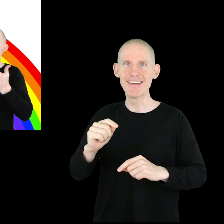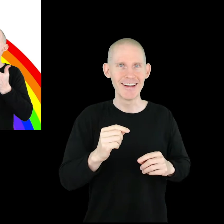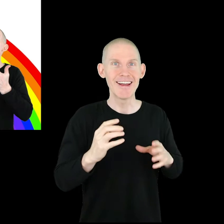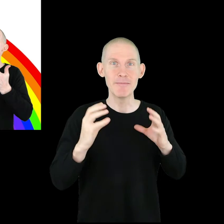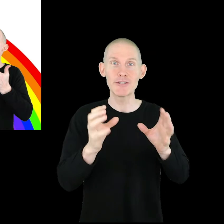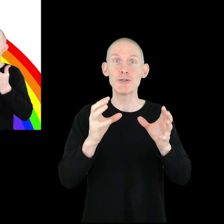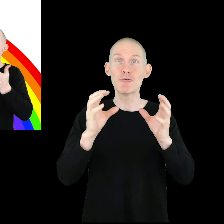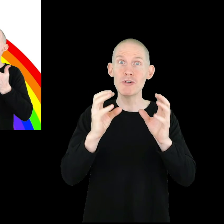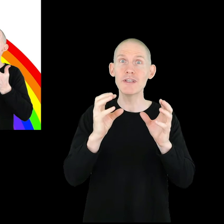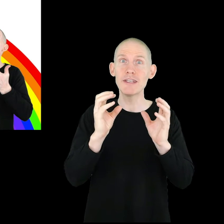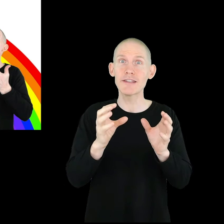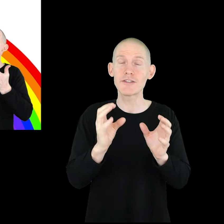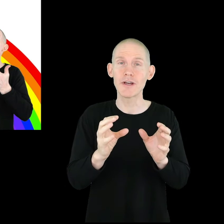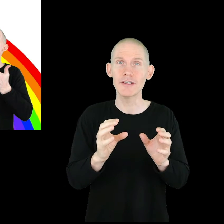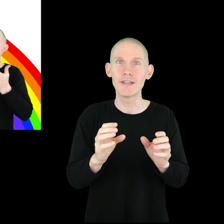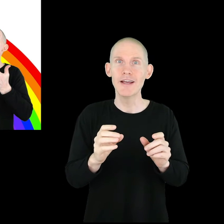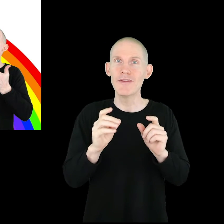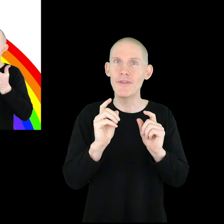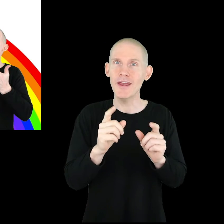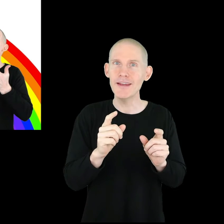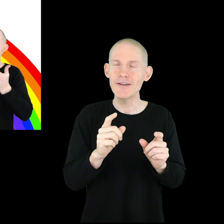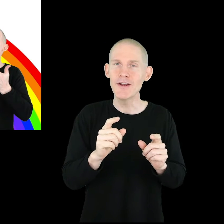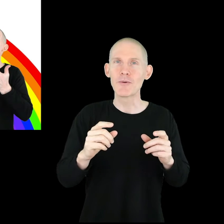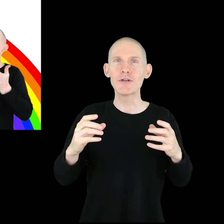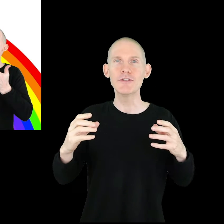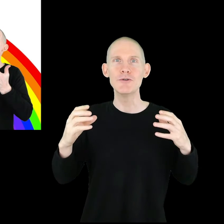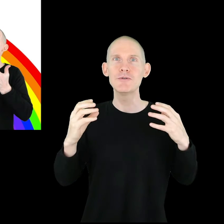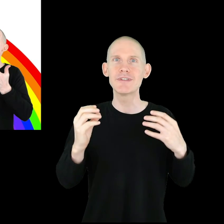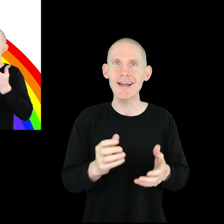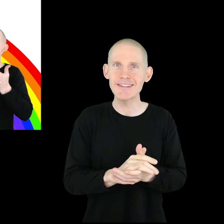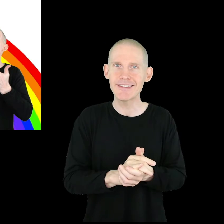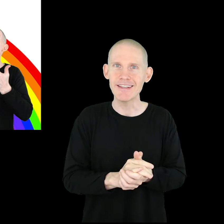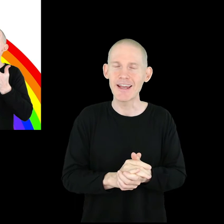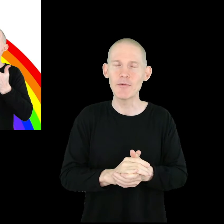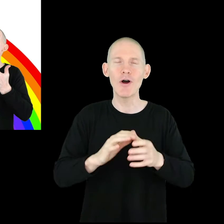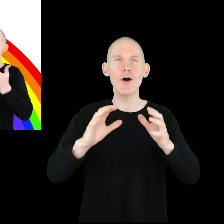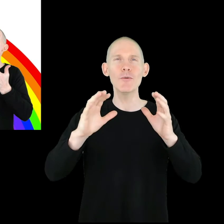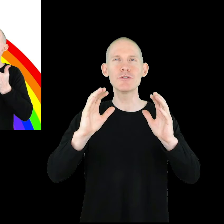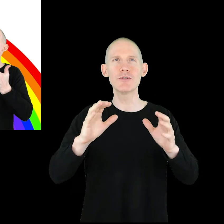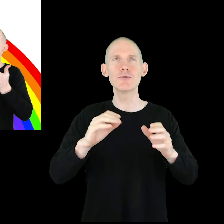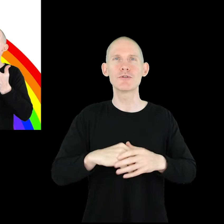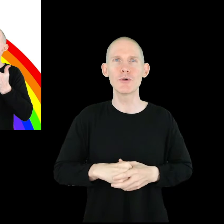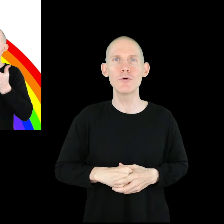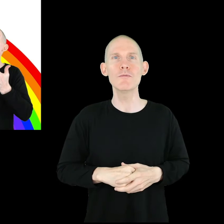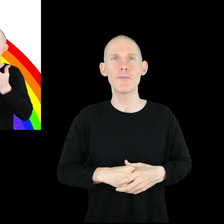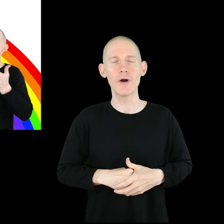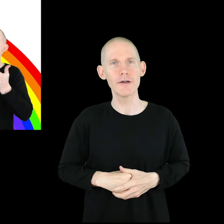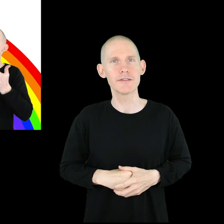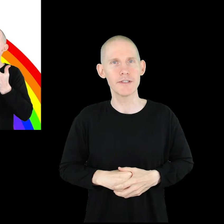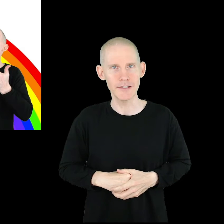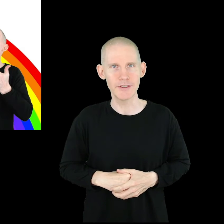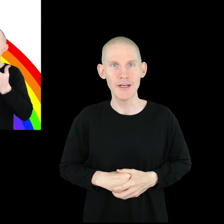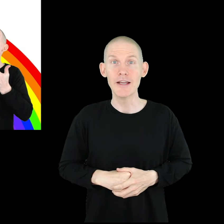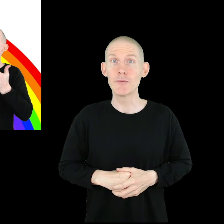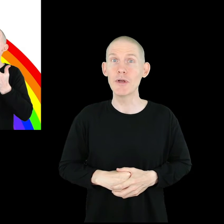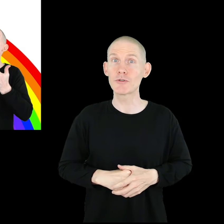And make sure you really get the signs. Then we're going to do testing. And we always do two-part testing to make sure you